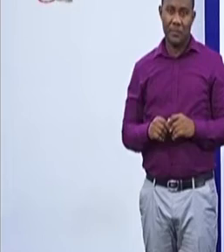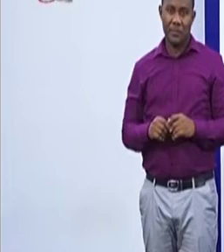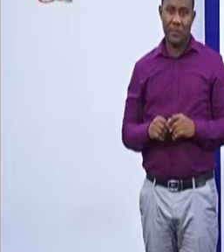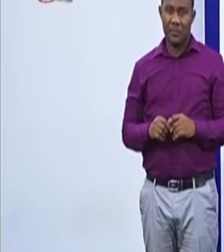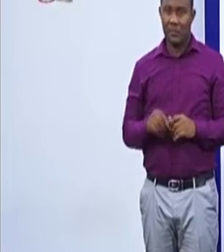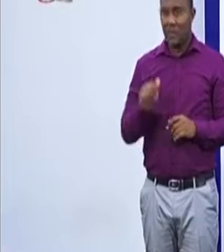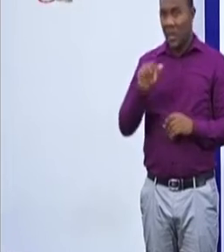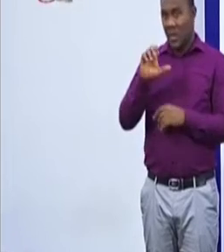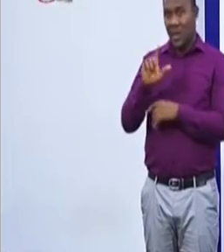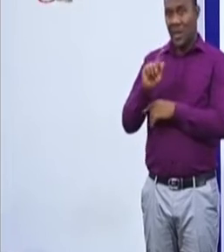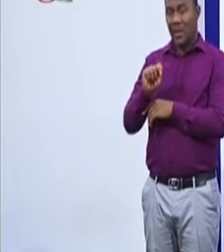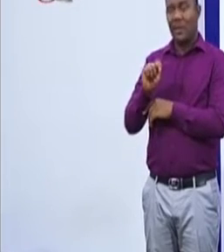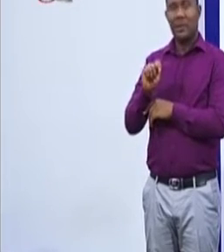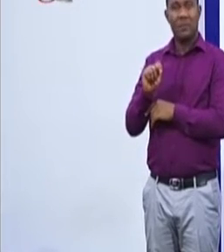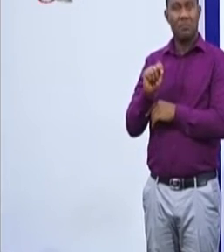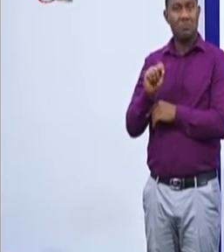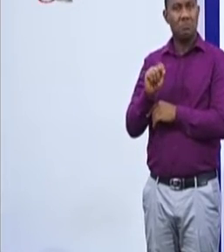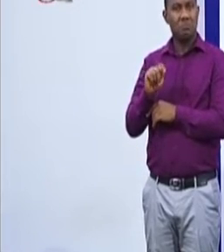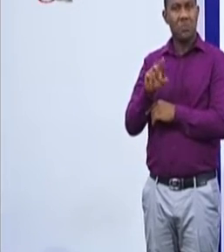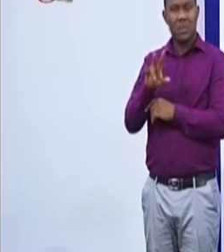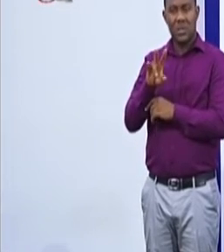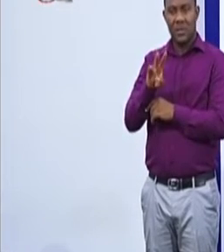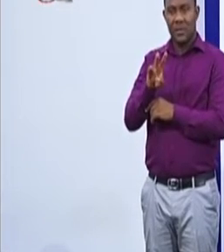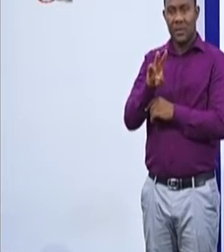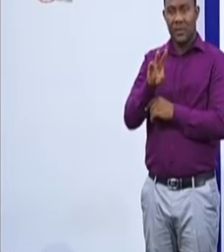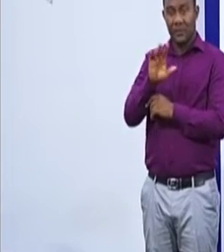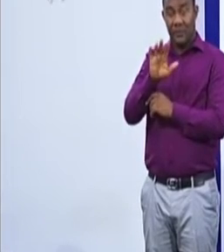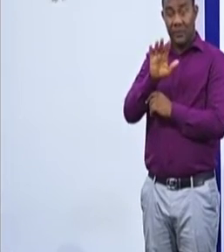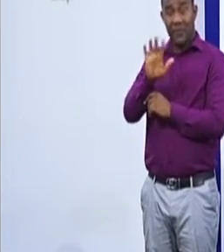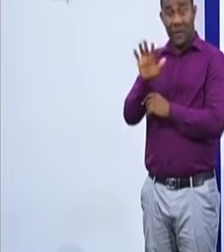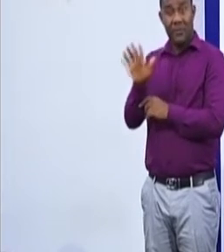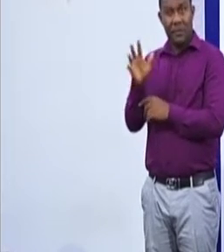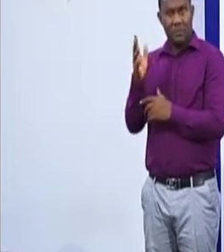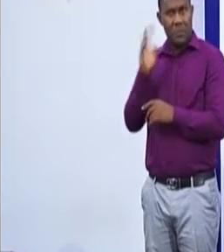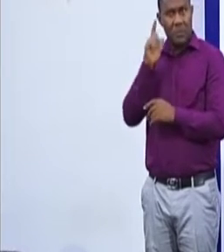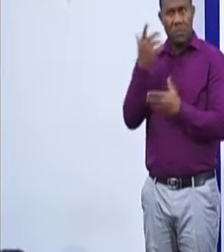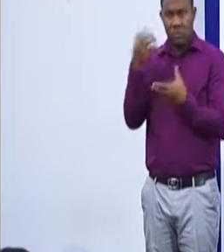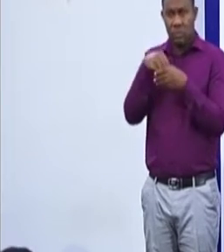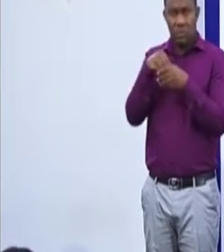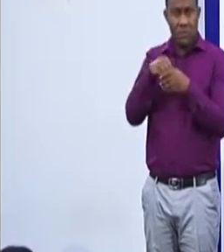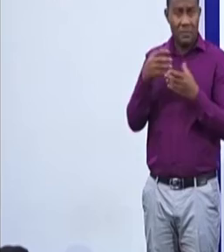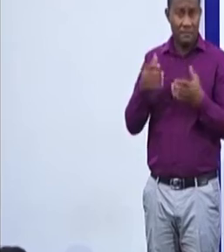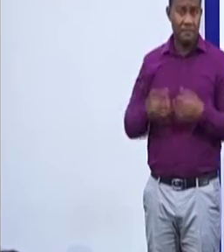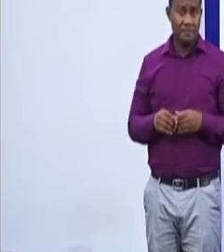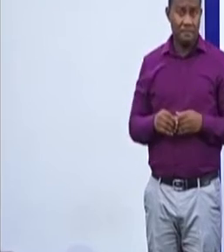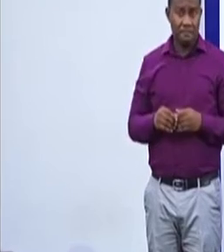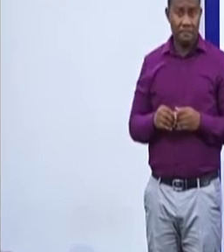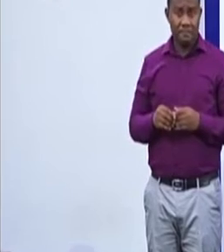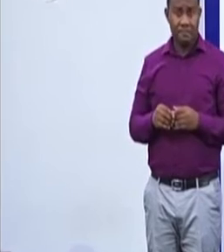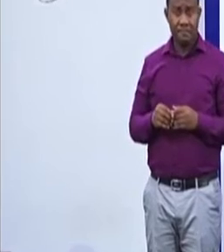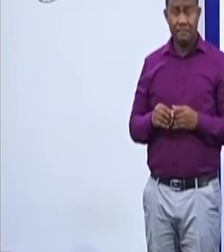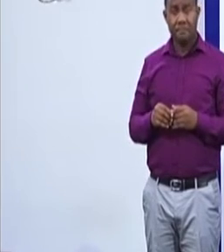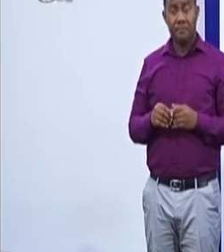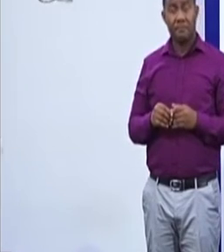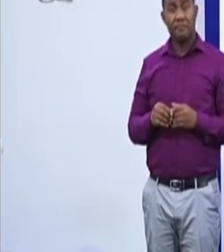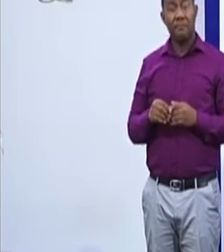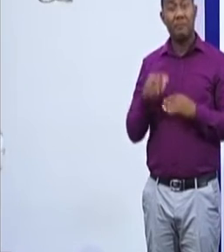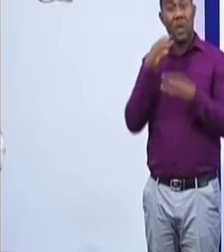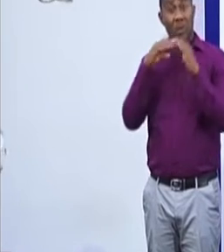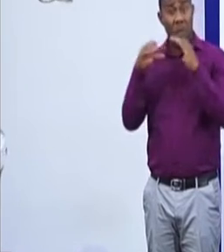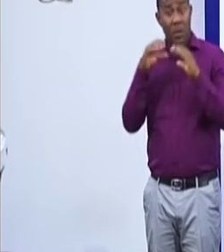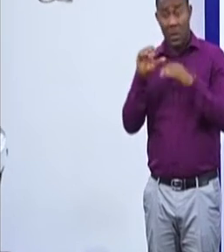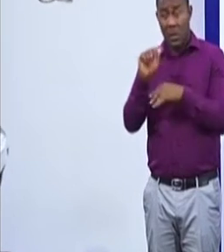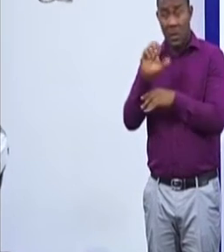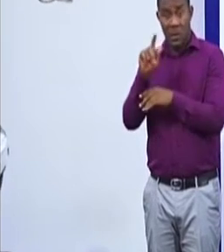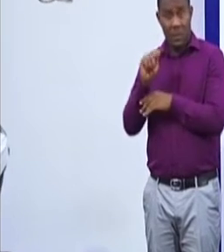ACP, hopefully your future prosecution numbers will include this. Act 755, the Electronic Communications Act